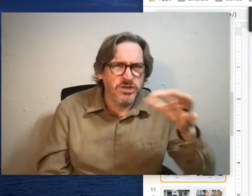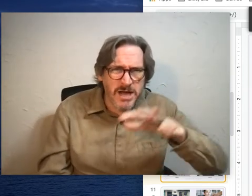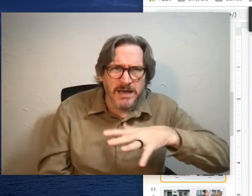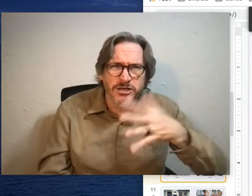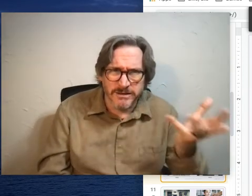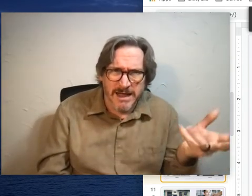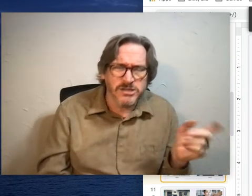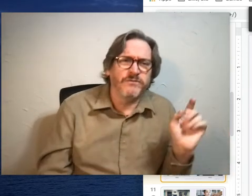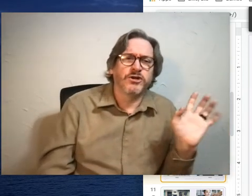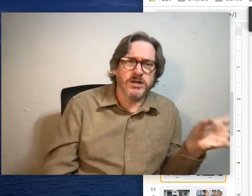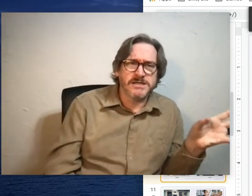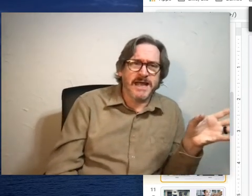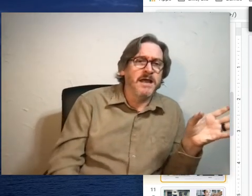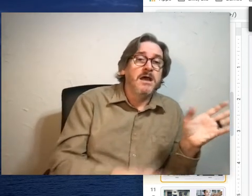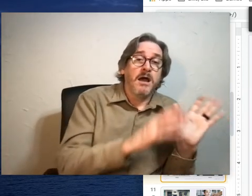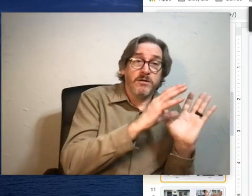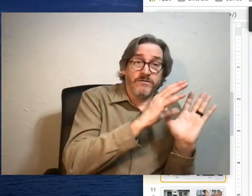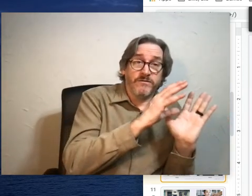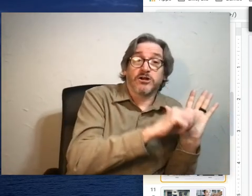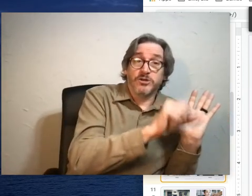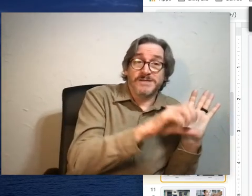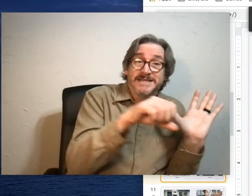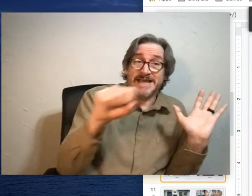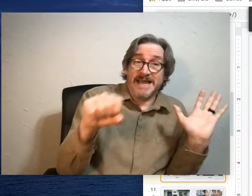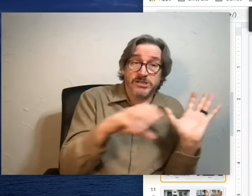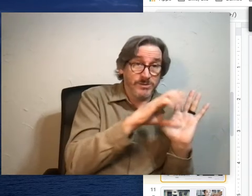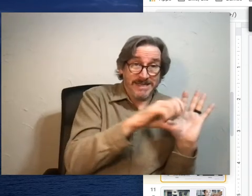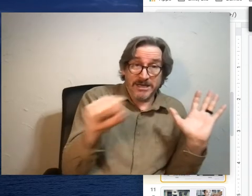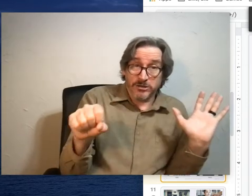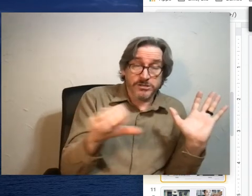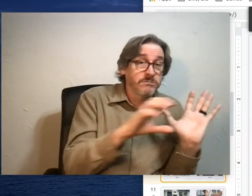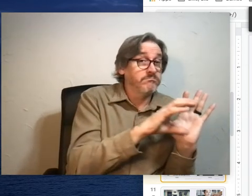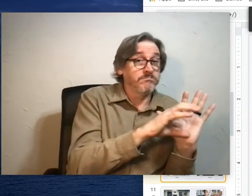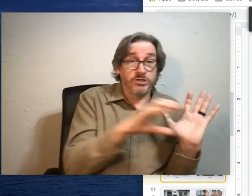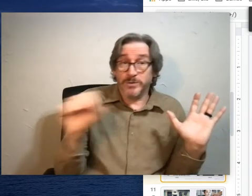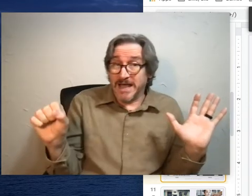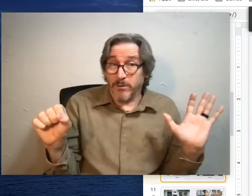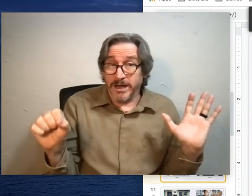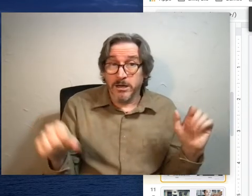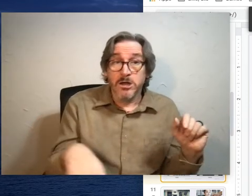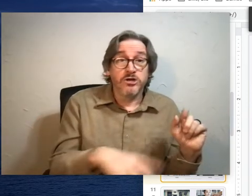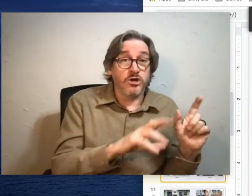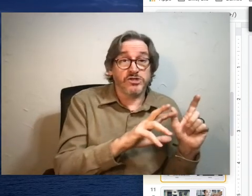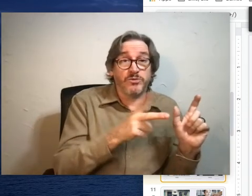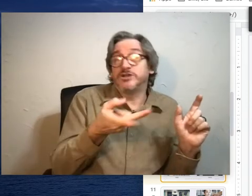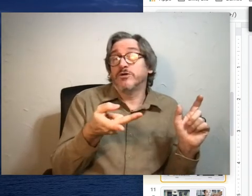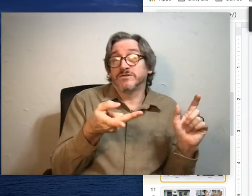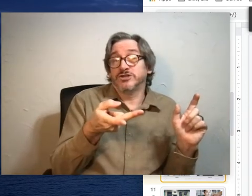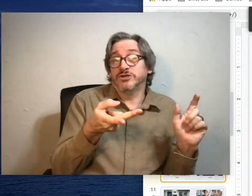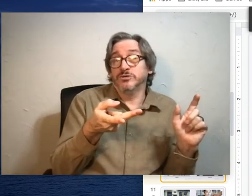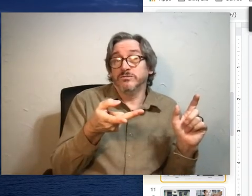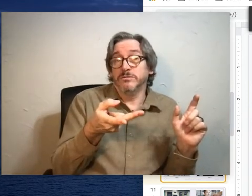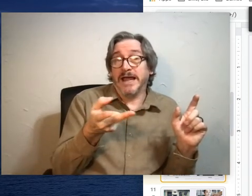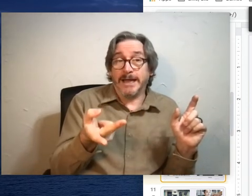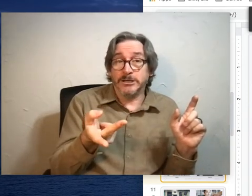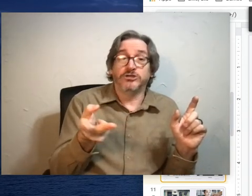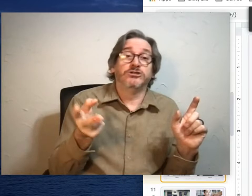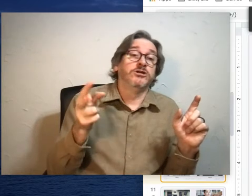keep changing that. So if you're going to say, if you're going to start using dates, using years, do it that way. Don't switch over